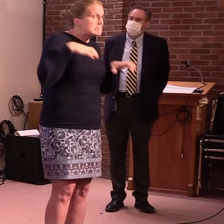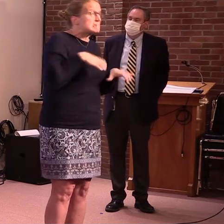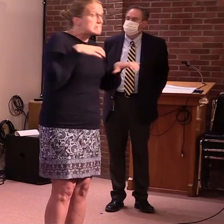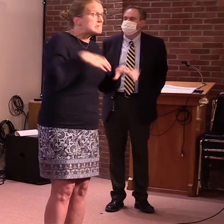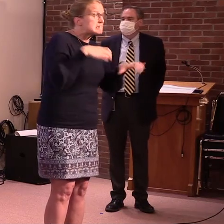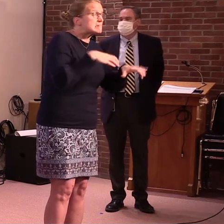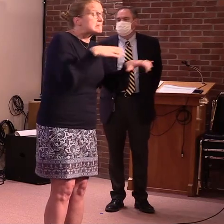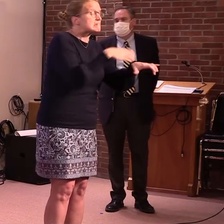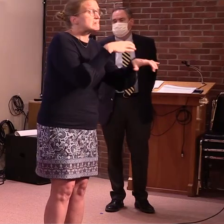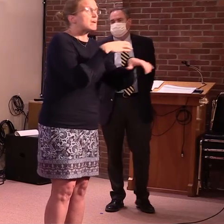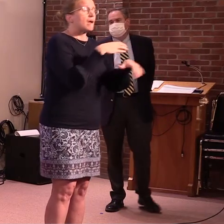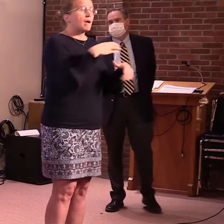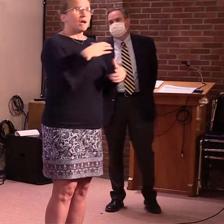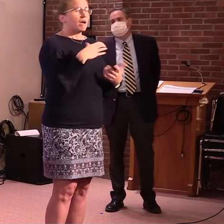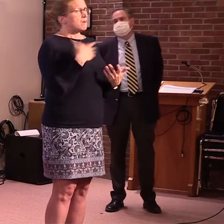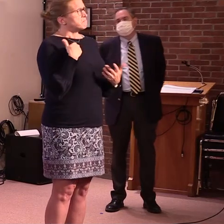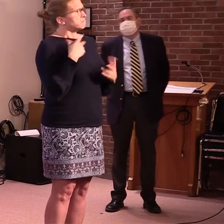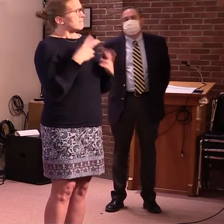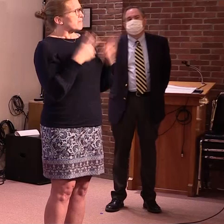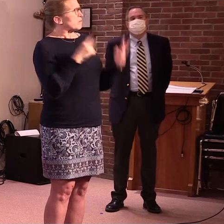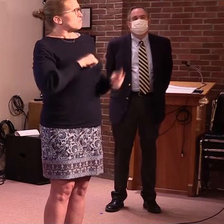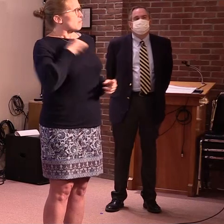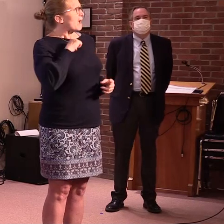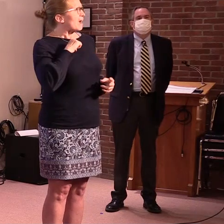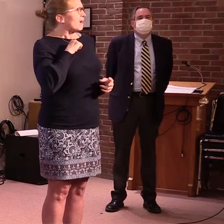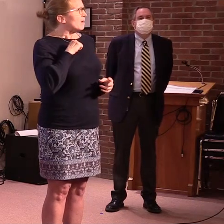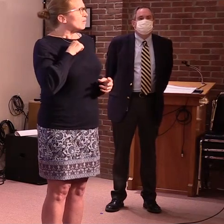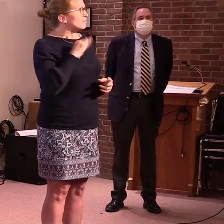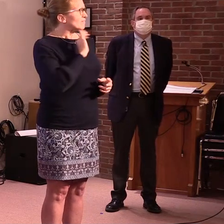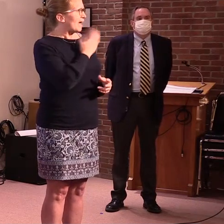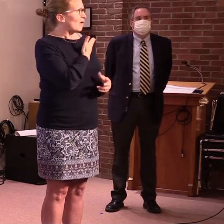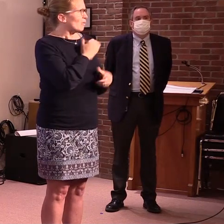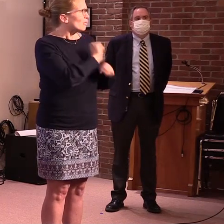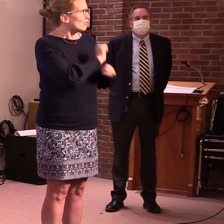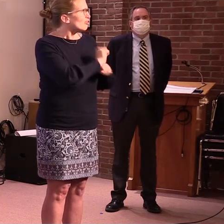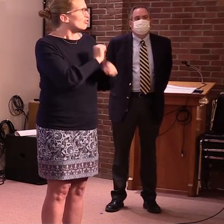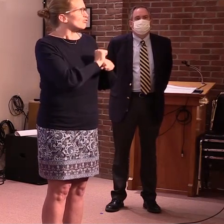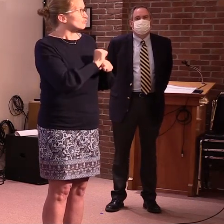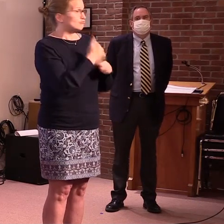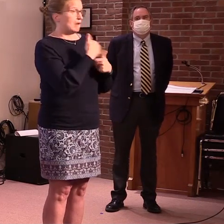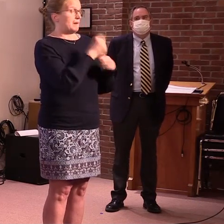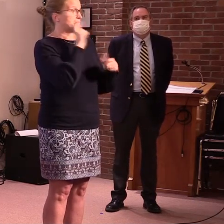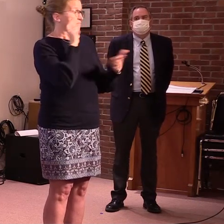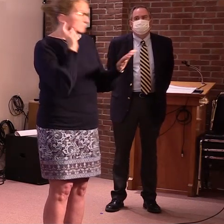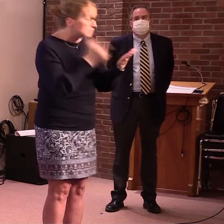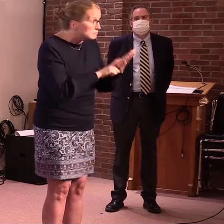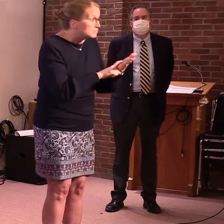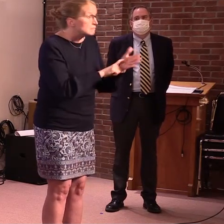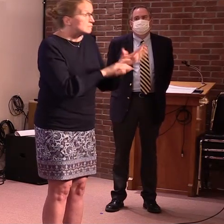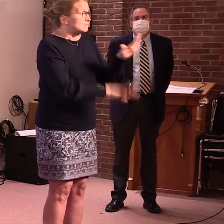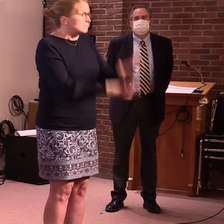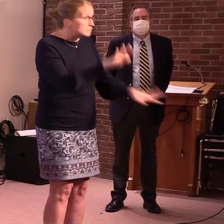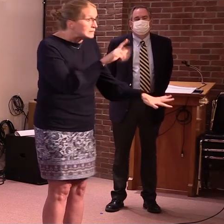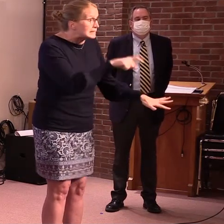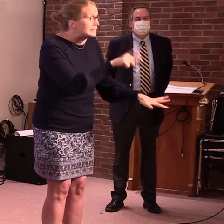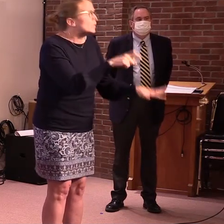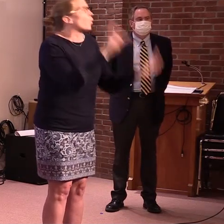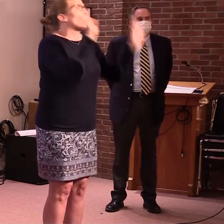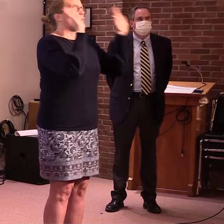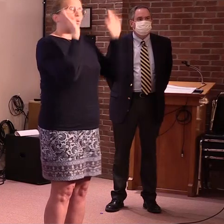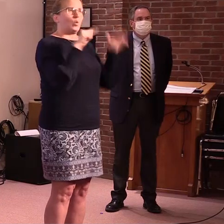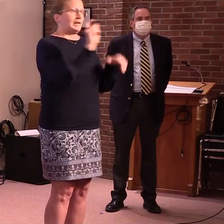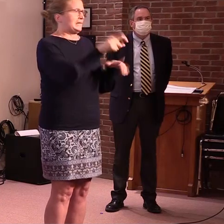that the state should be very proud of in terms of moving our food